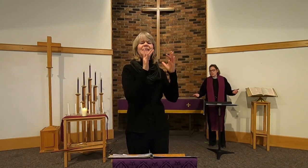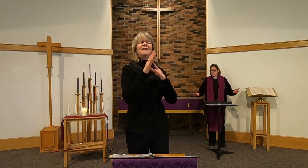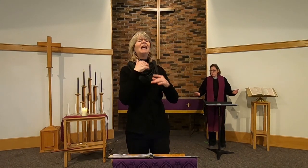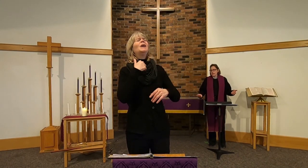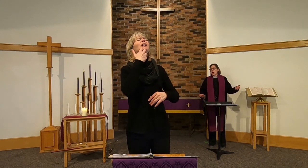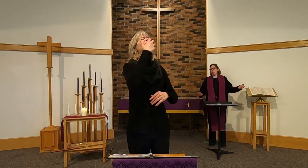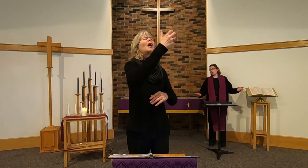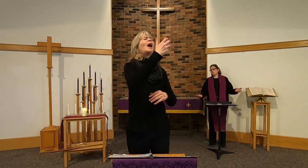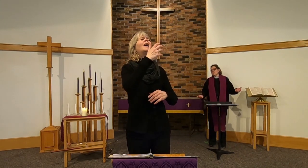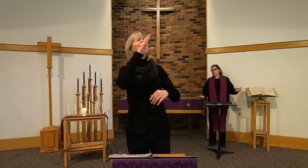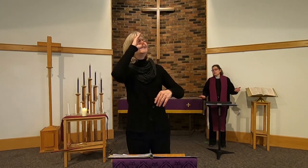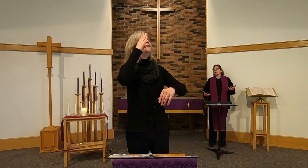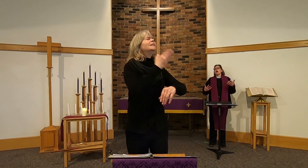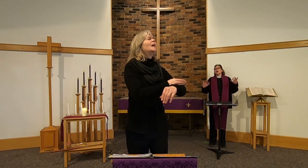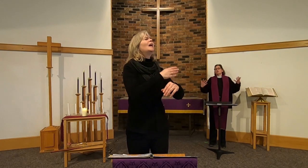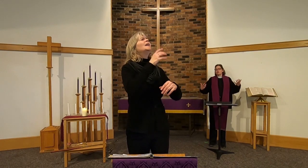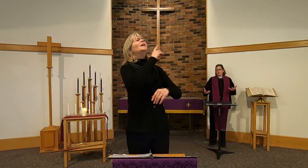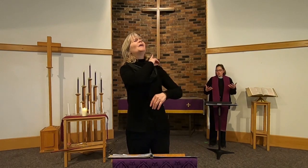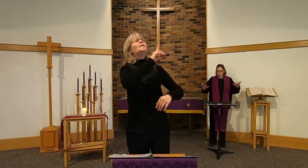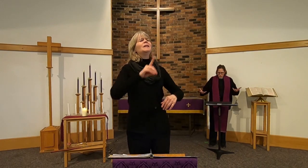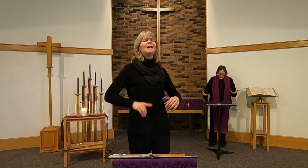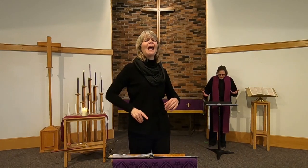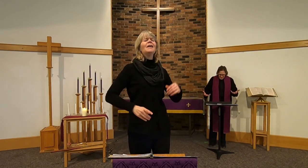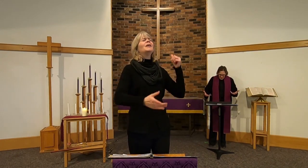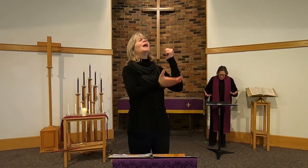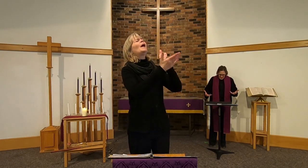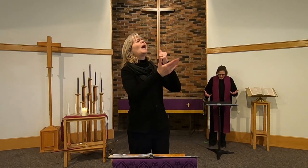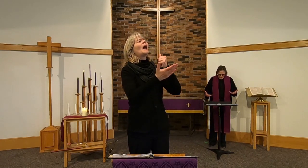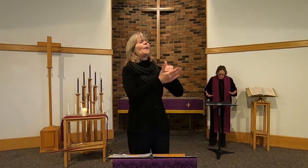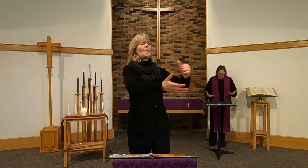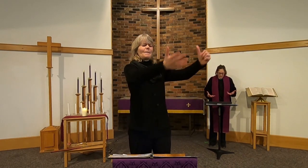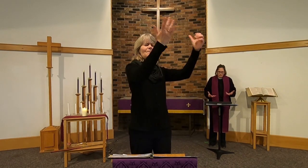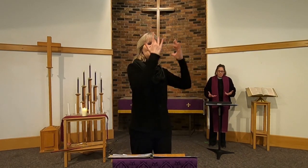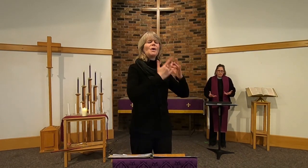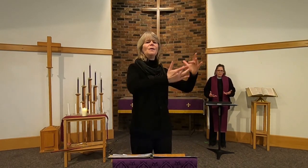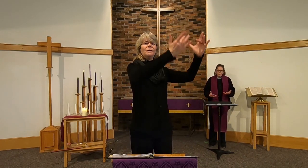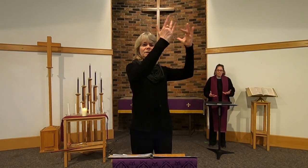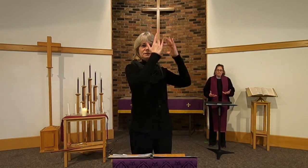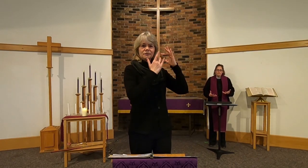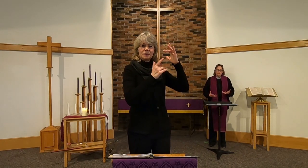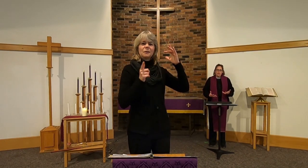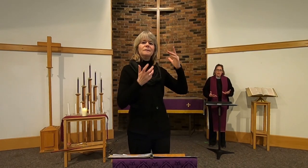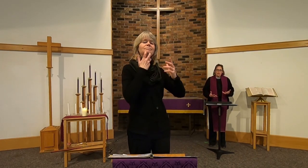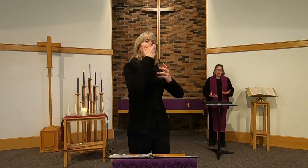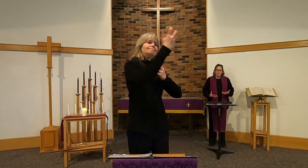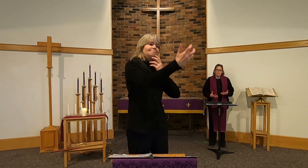of David, help me! Show mercy!"